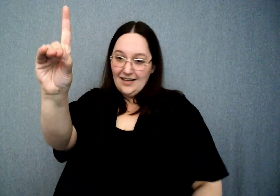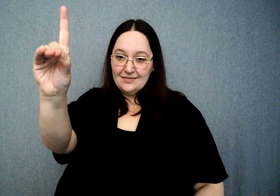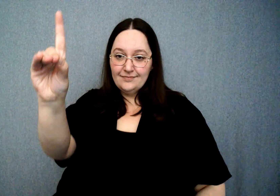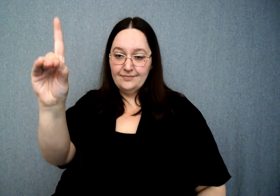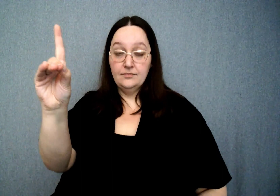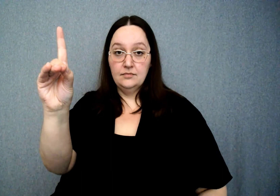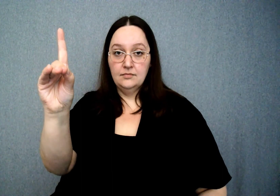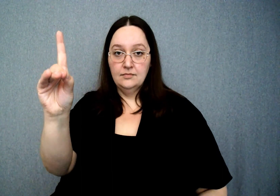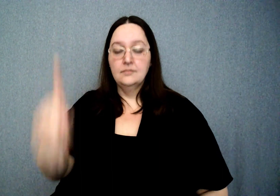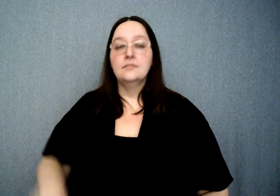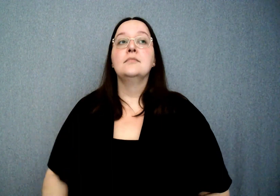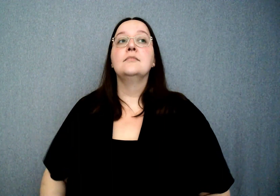Woo-hoo! That was wild.